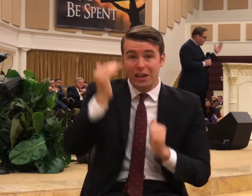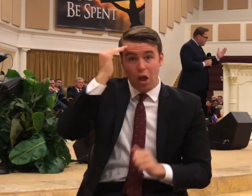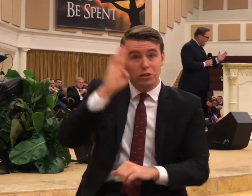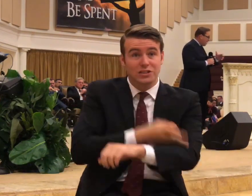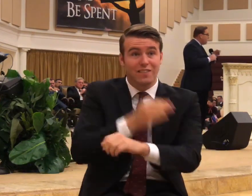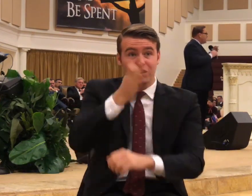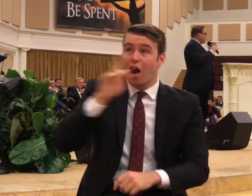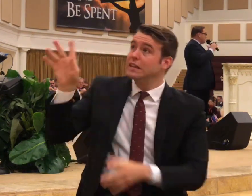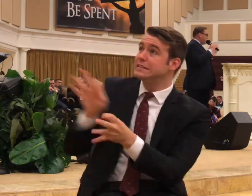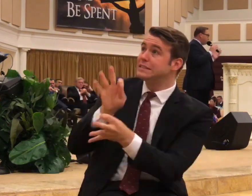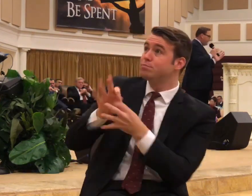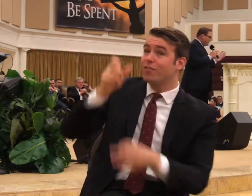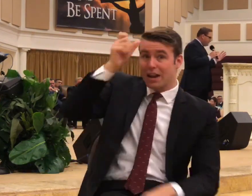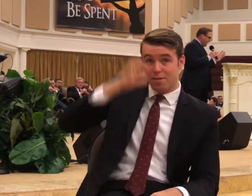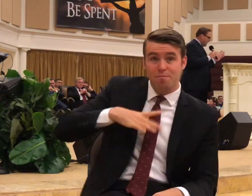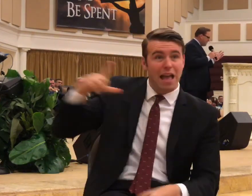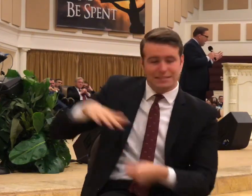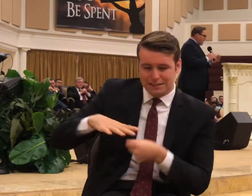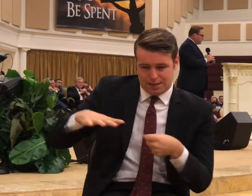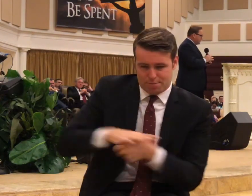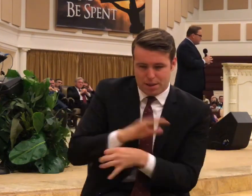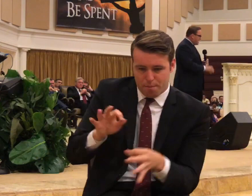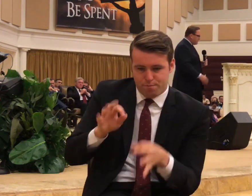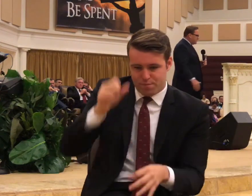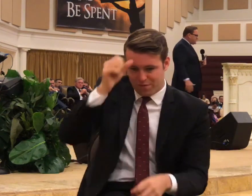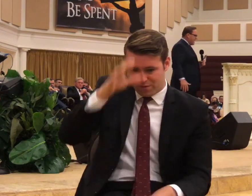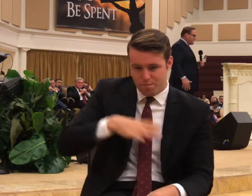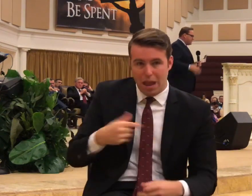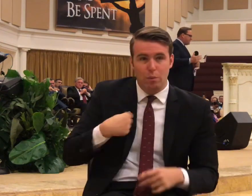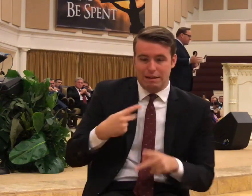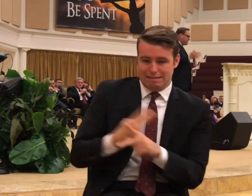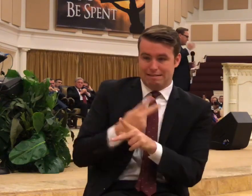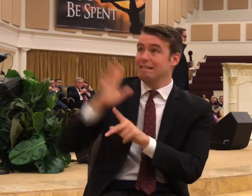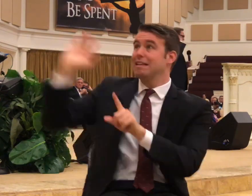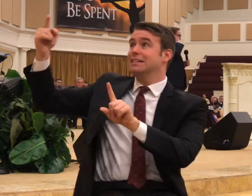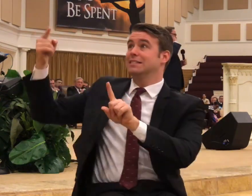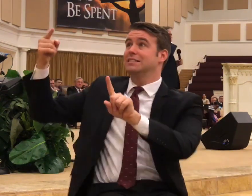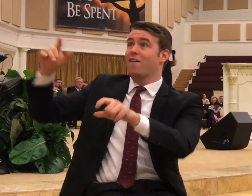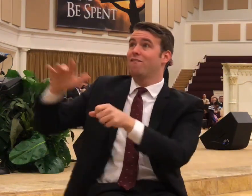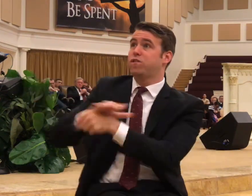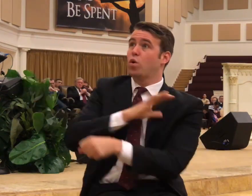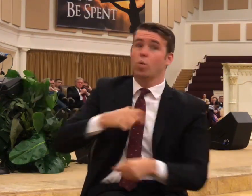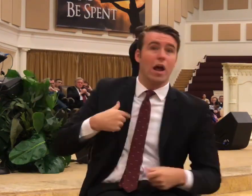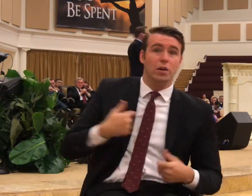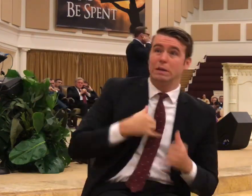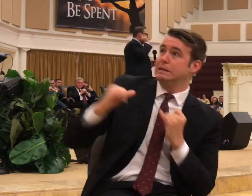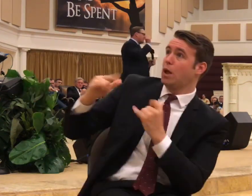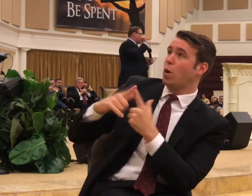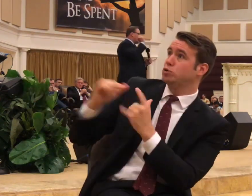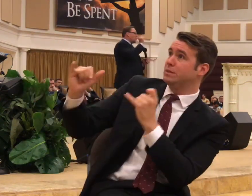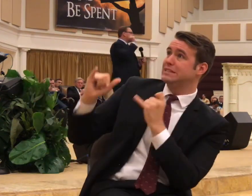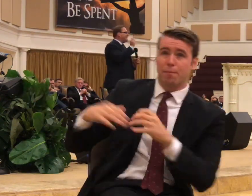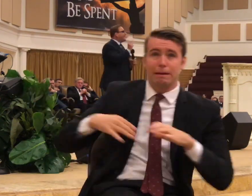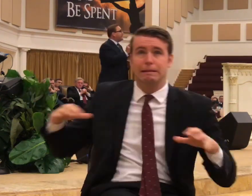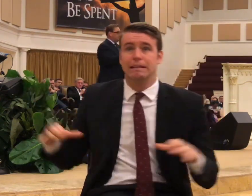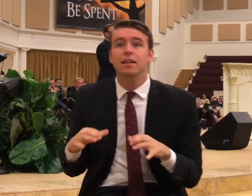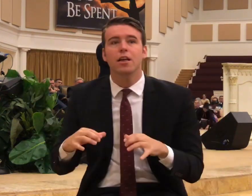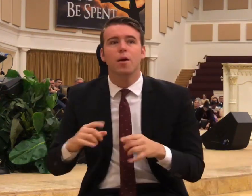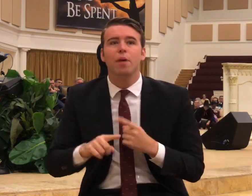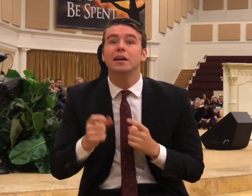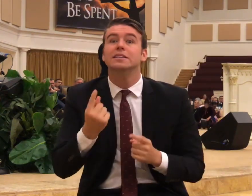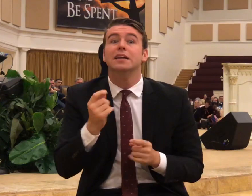into a perfect man, or that means a complete man, unto the measure of the stature of the fullness of Christ. But don't overlook that little word